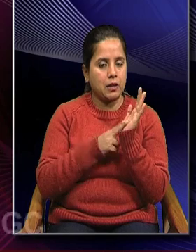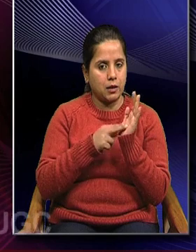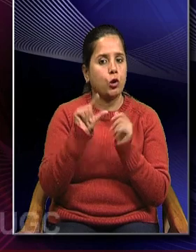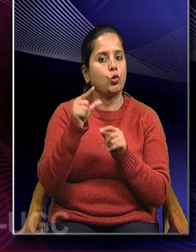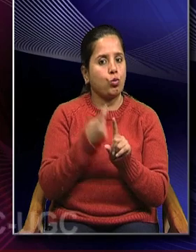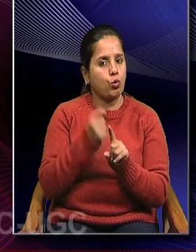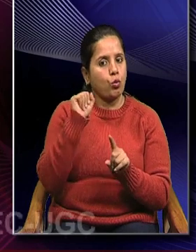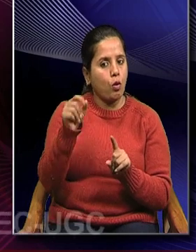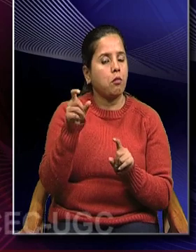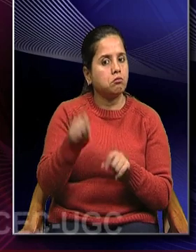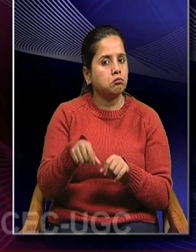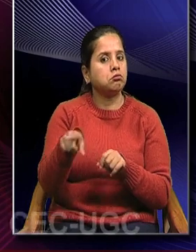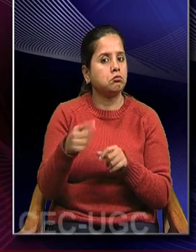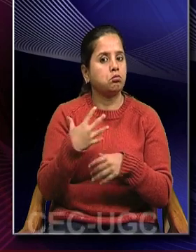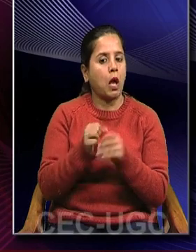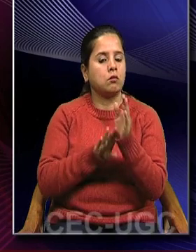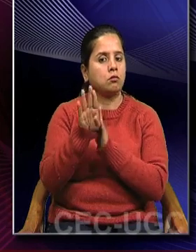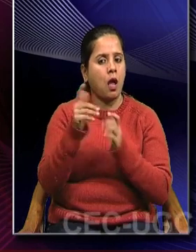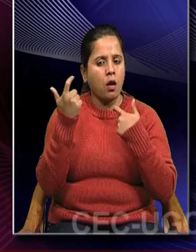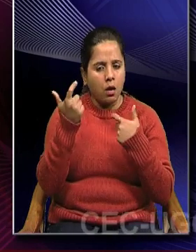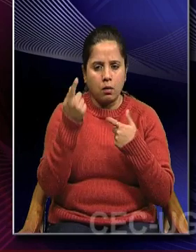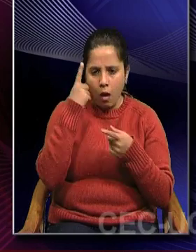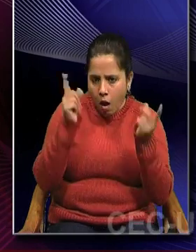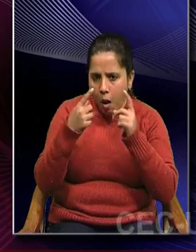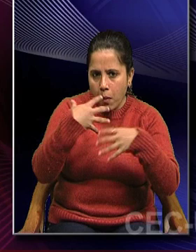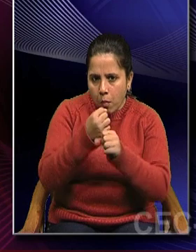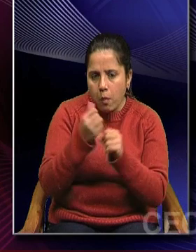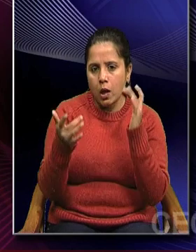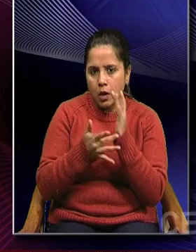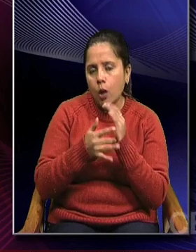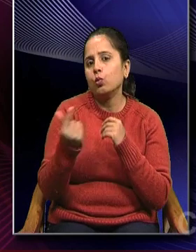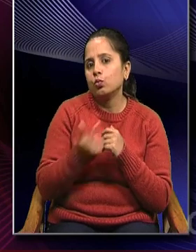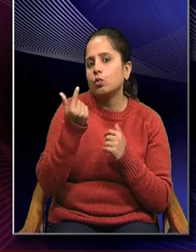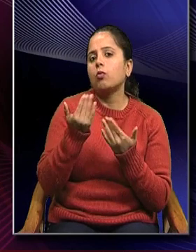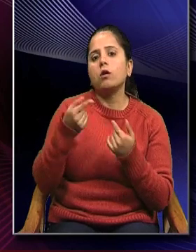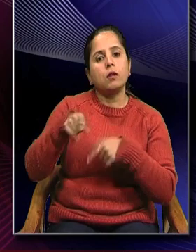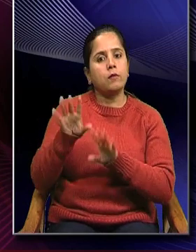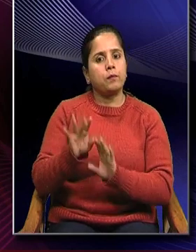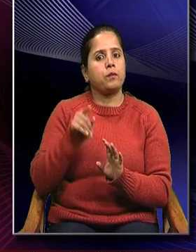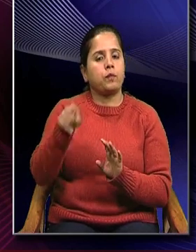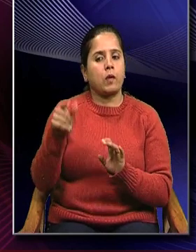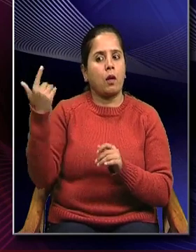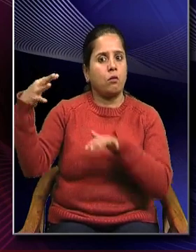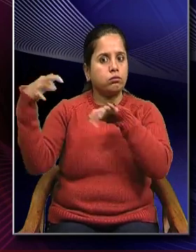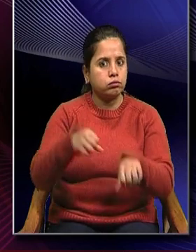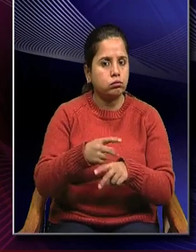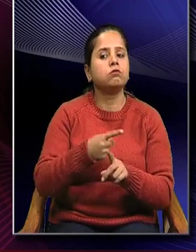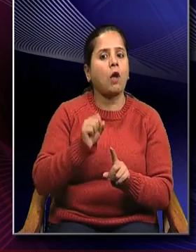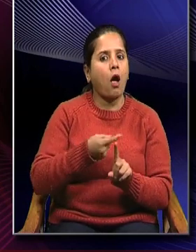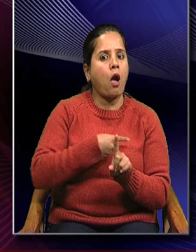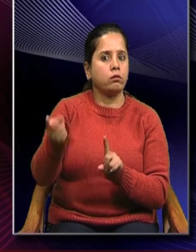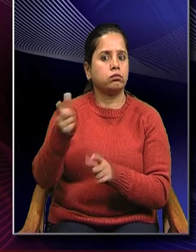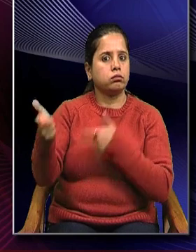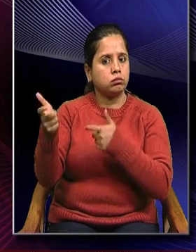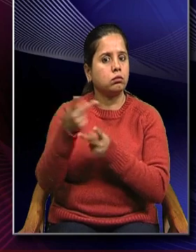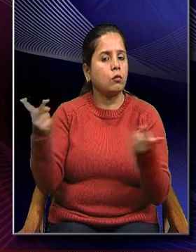able to develop these kinds of guns and technology, and it could also use them against the colonies as well.